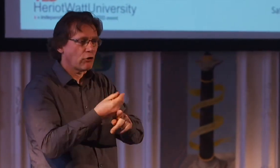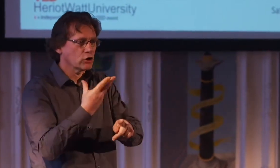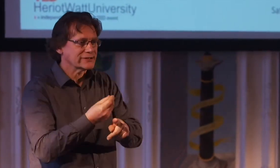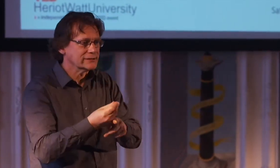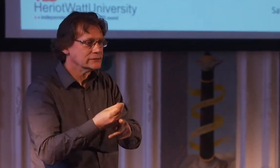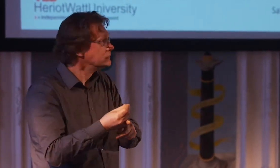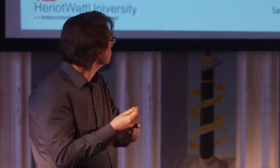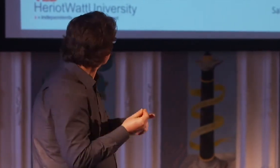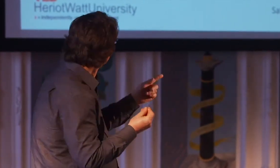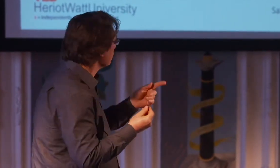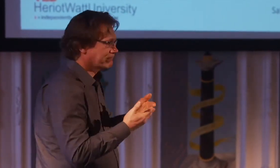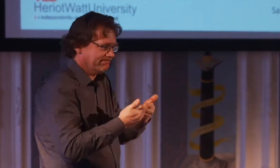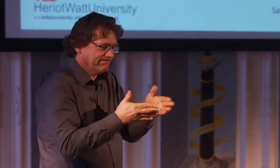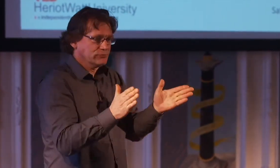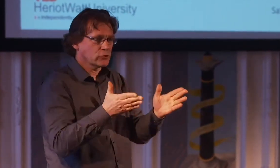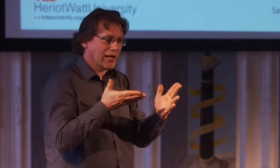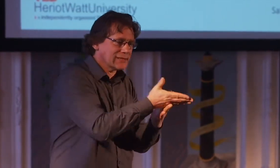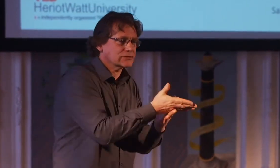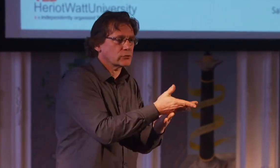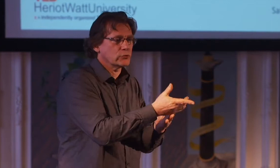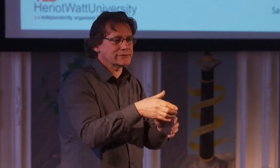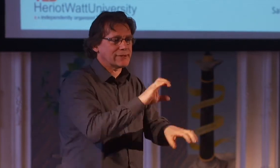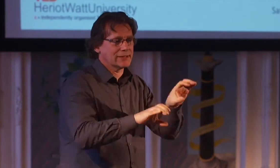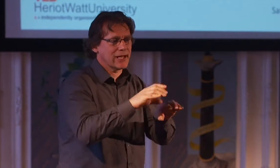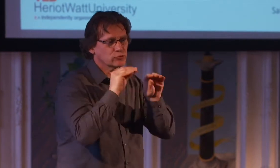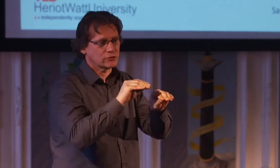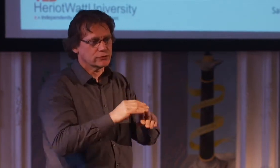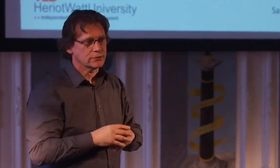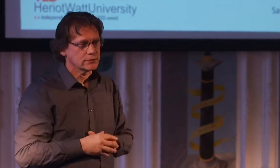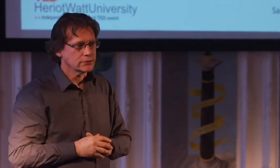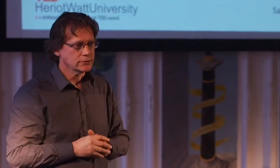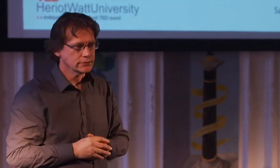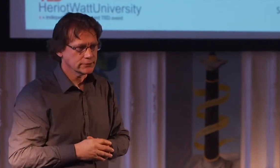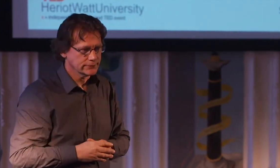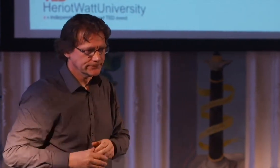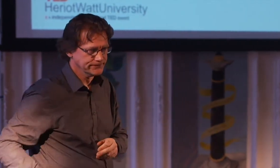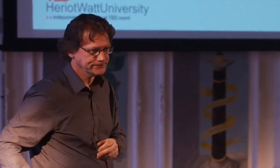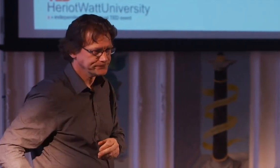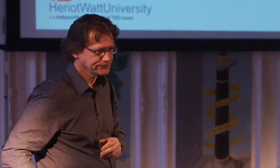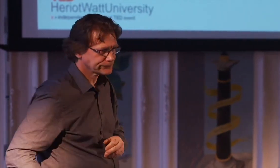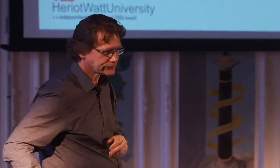The focus of my talk is on sign language morphology and how it has been used to create access to science